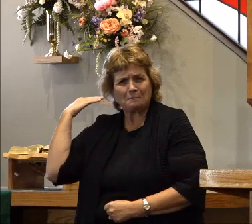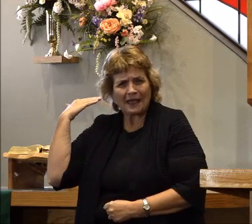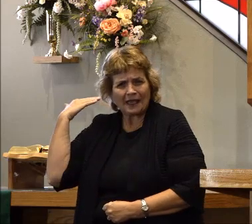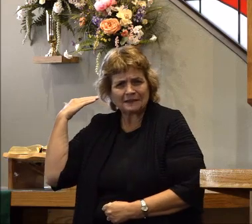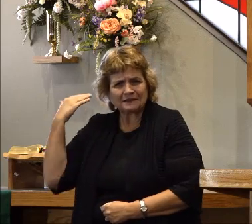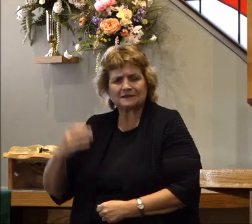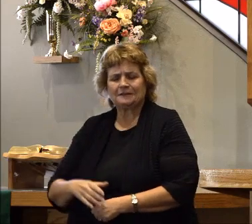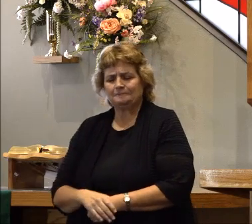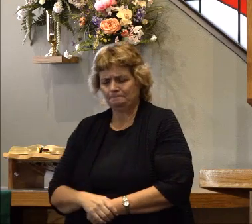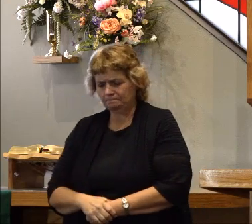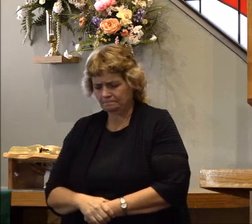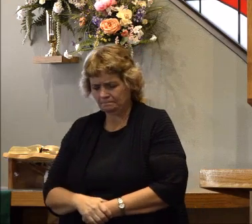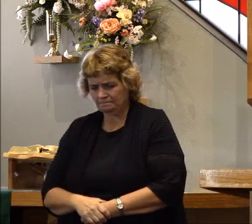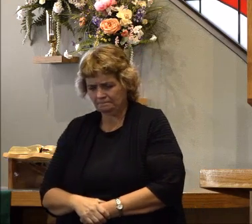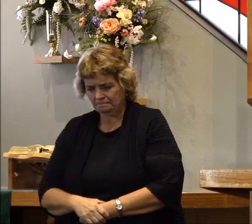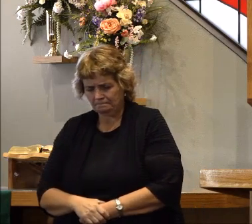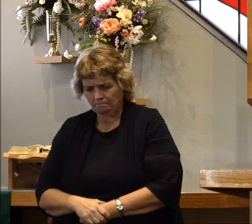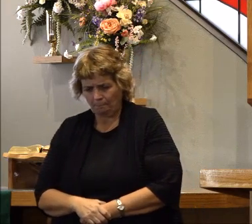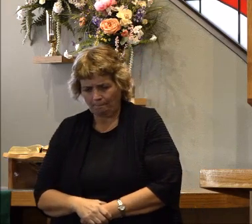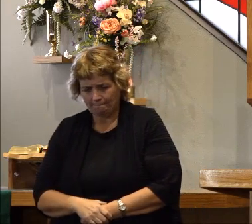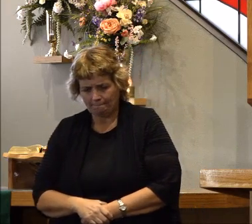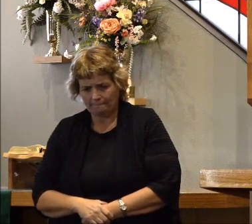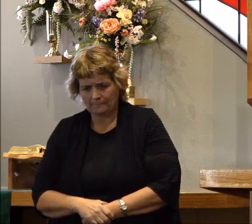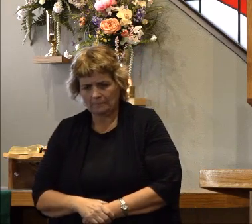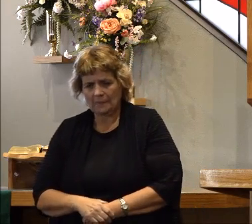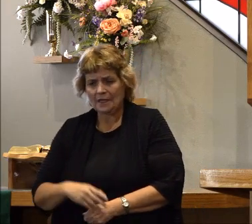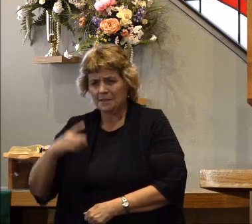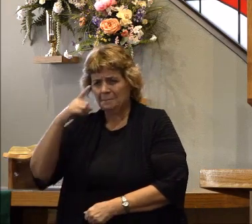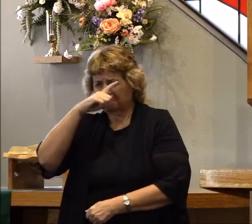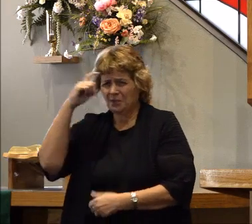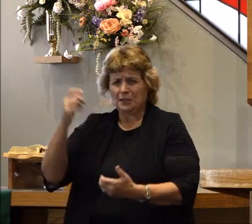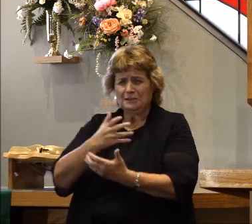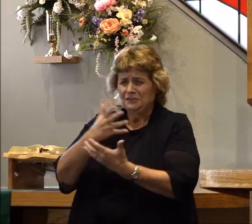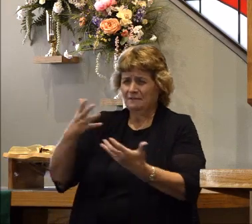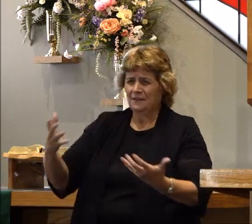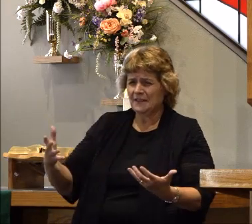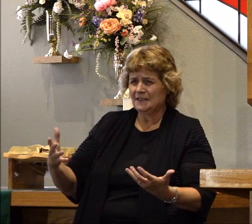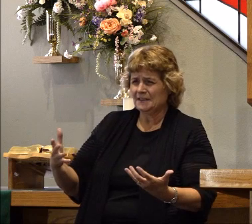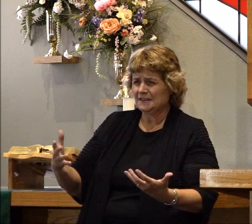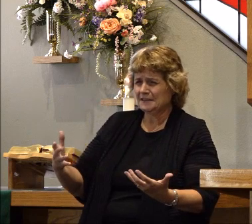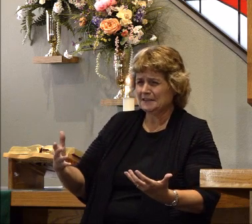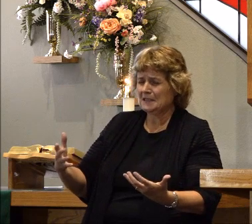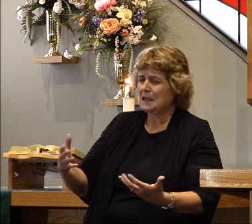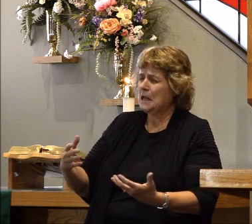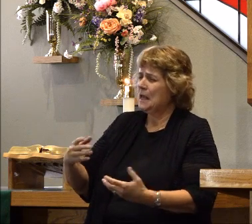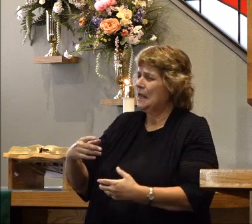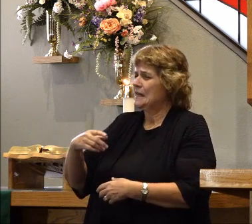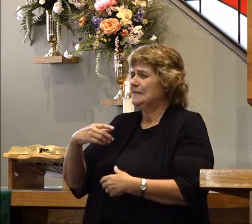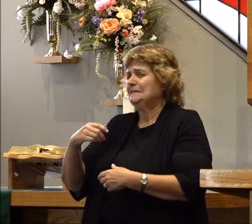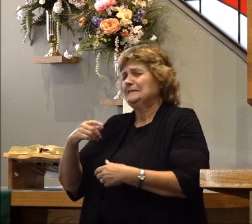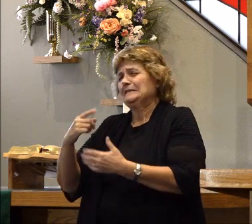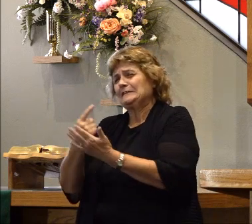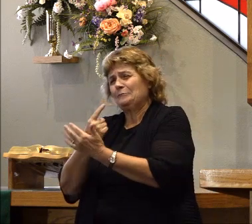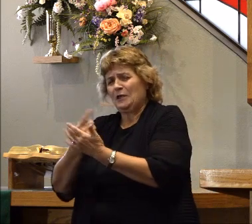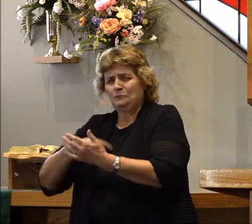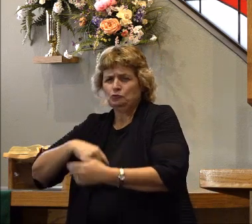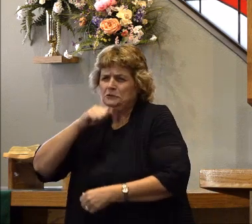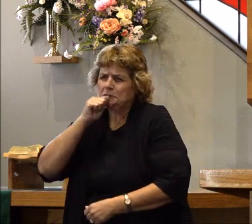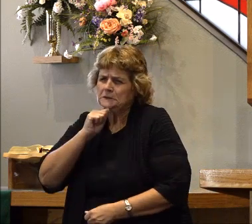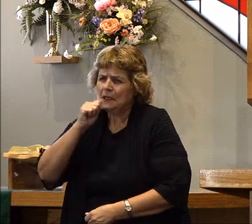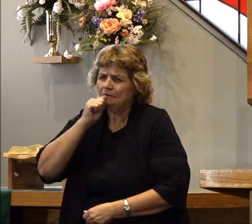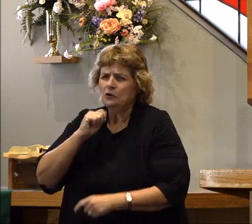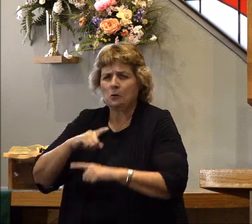Because of this, although we taste death and sometimes endure suffering, we will rise